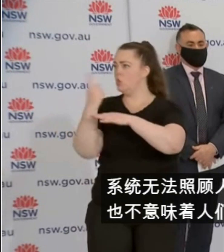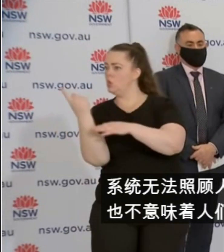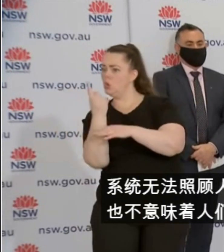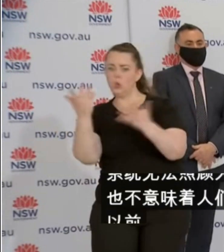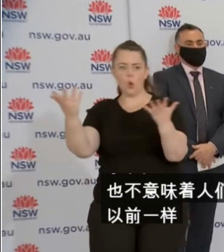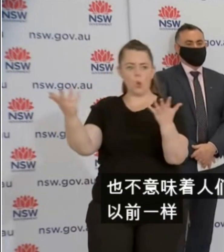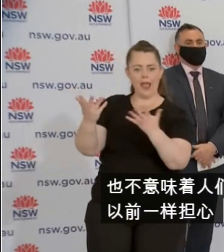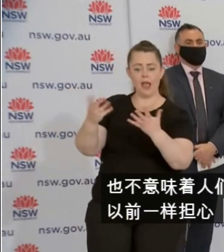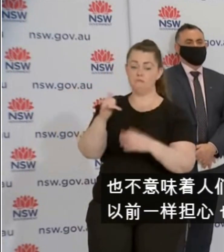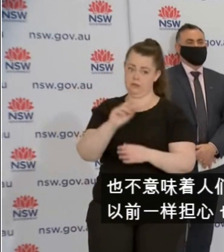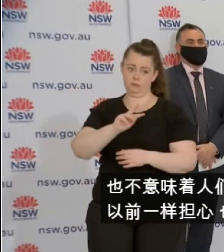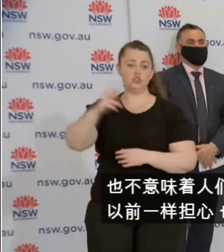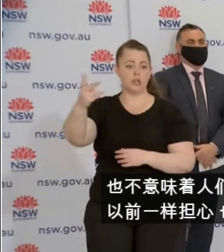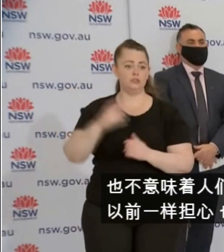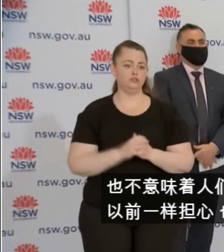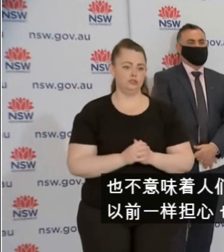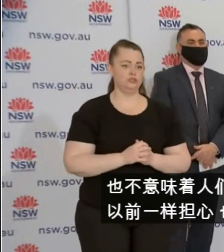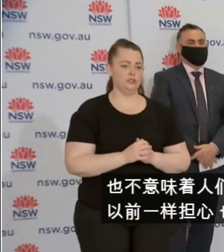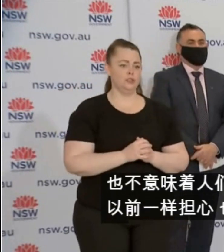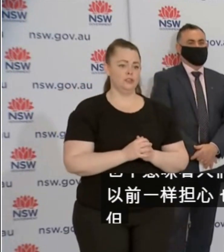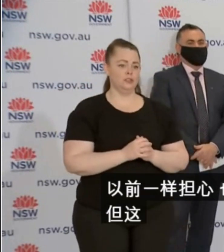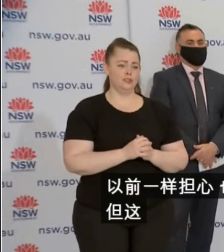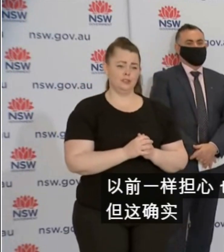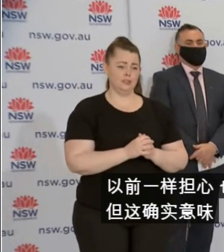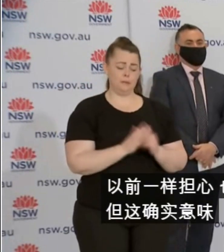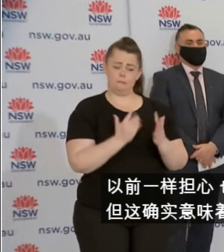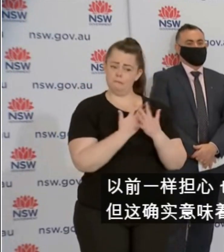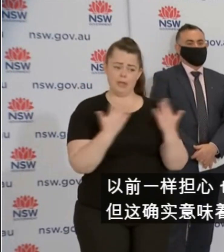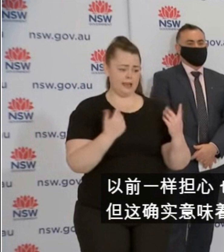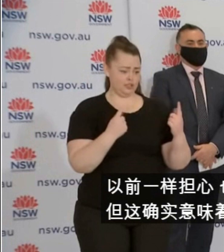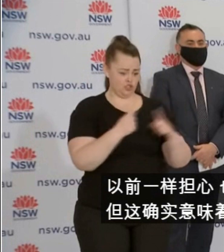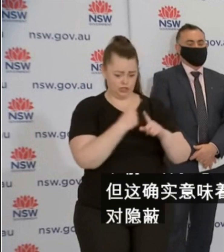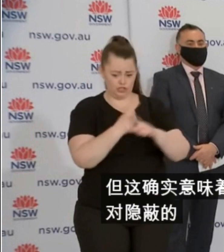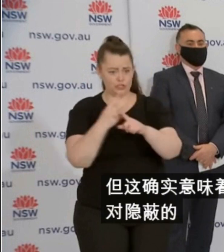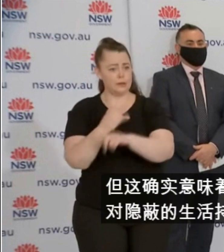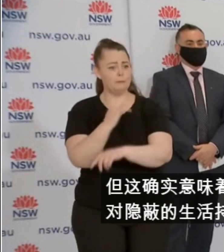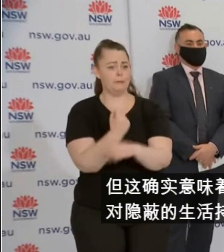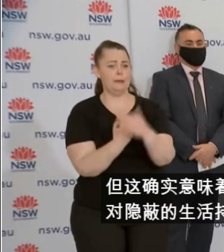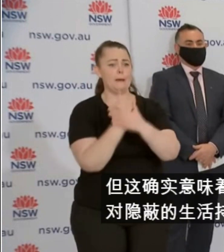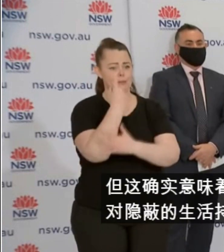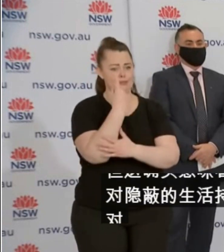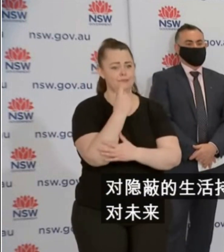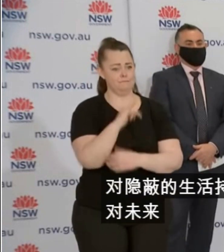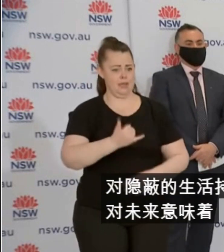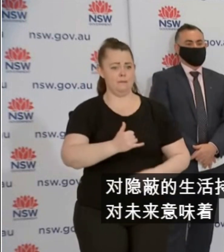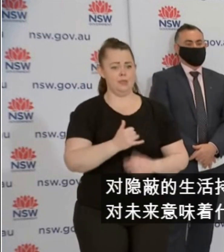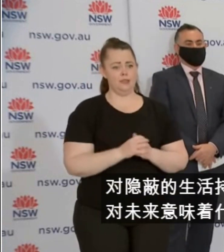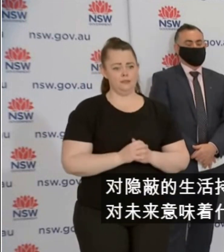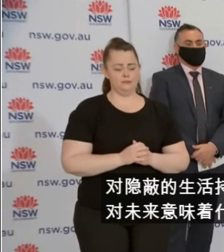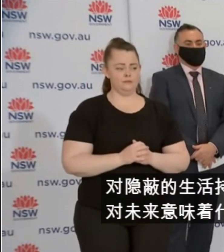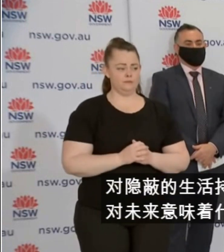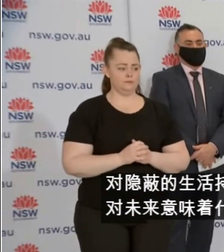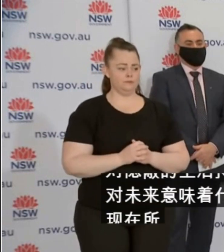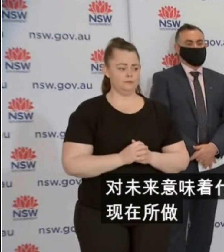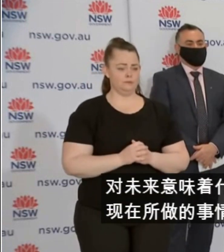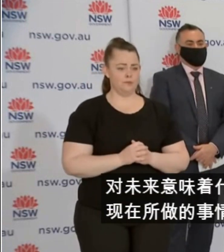worry as much as perhaps some might suggest. But what it does mean is we have to be open to living with COVID and what that means into the future, because